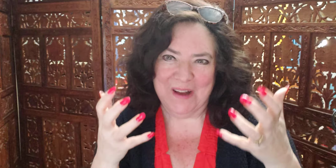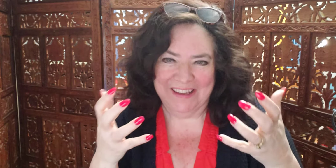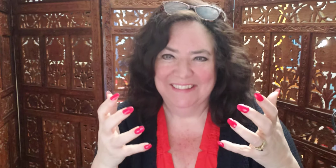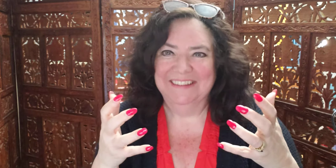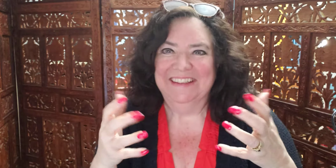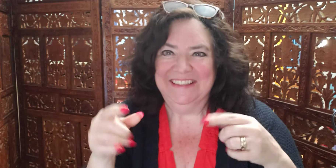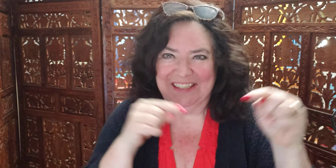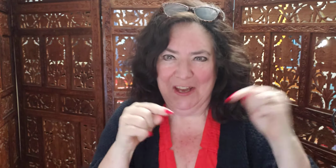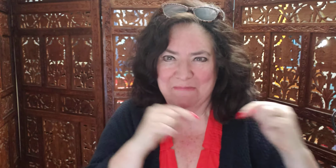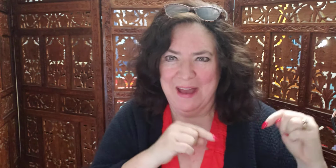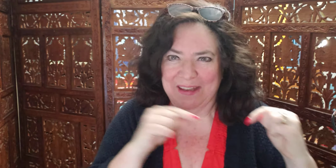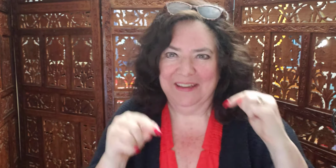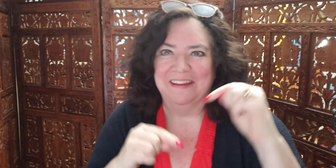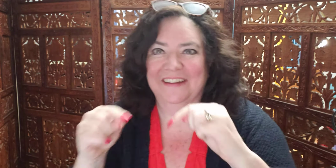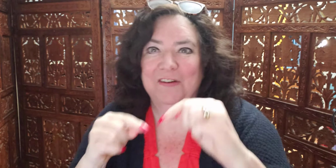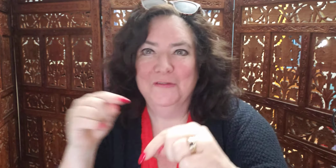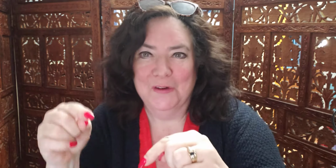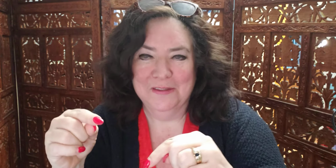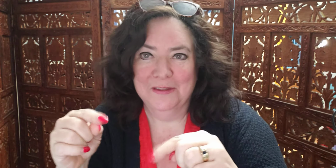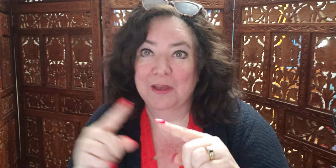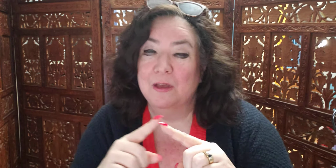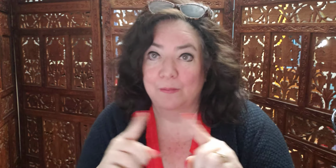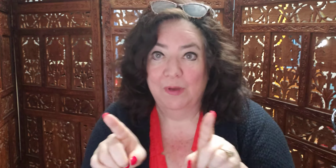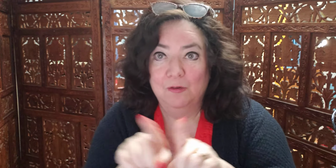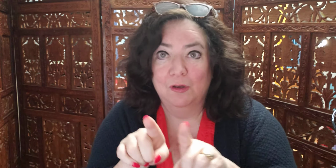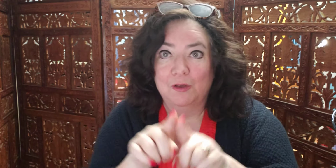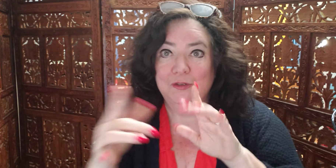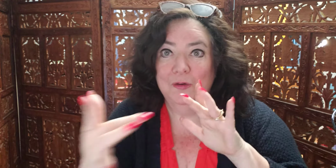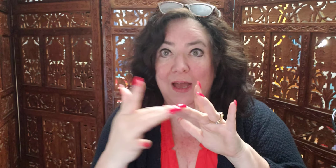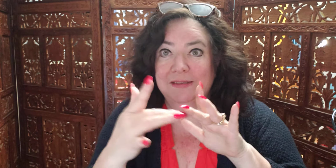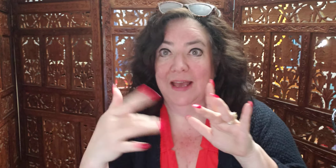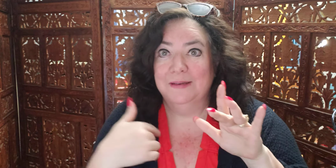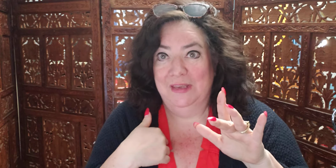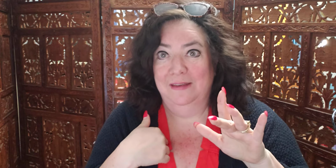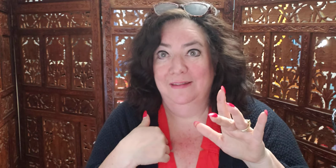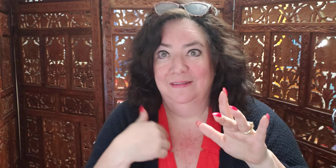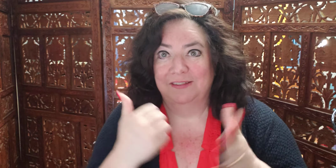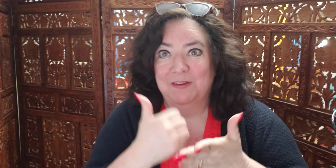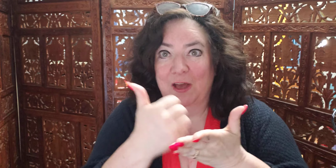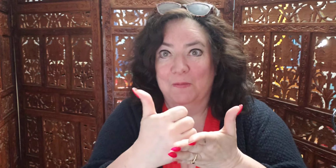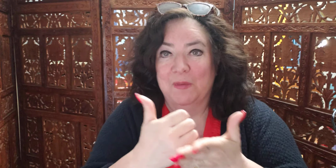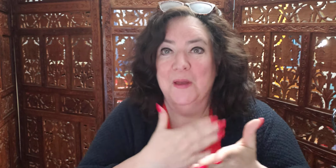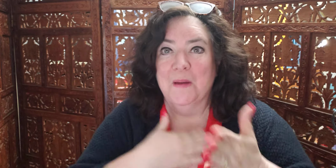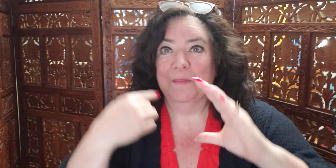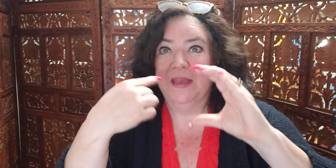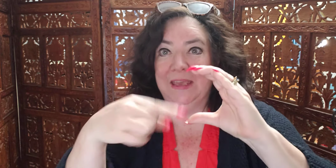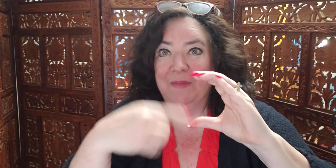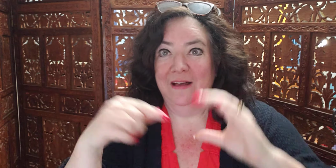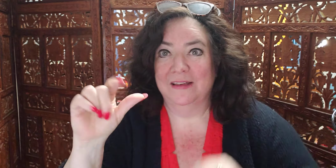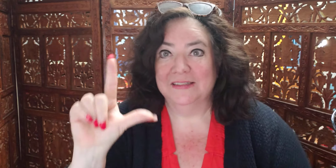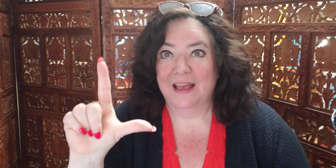want to come back and go forth. But you could also contact me to help. My email is